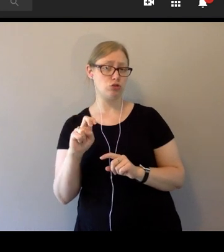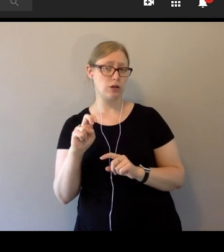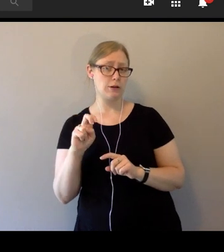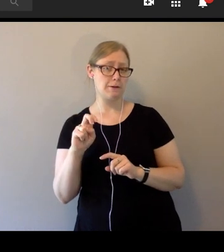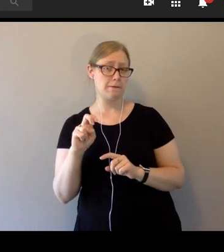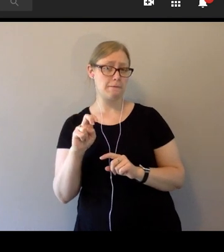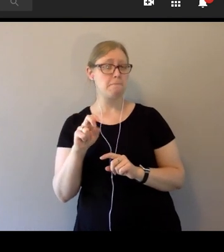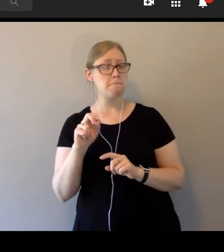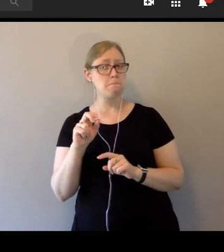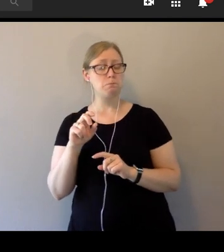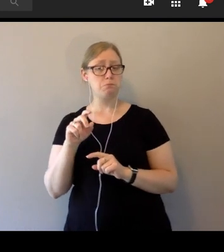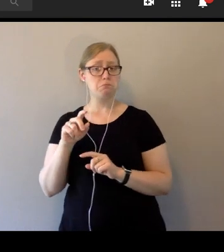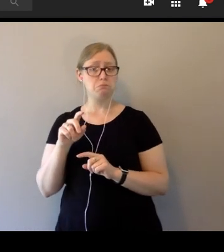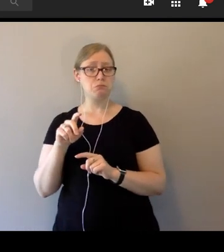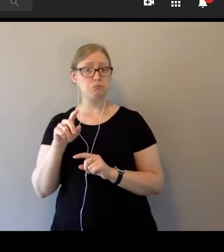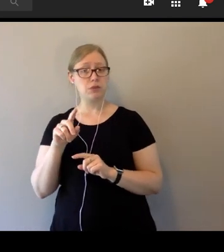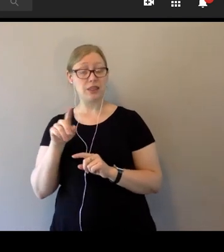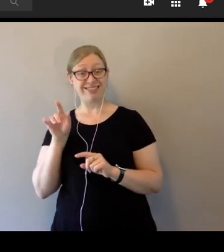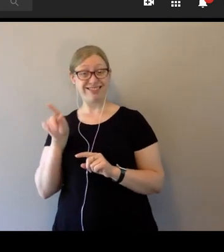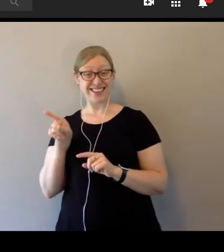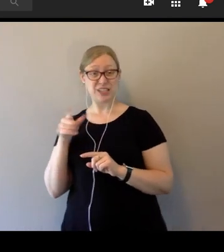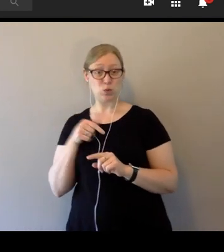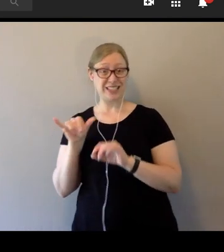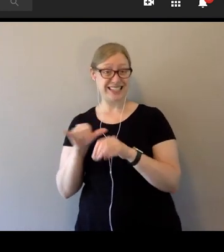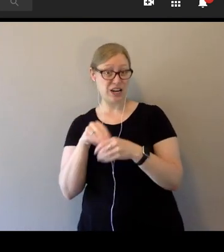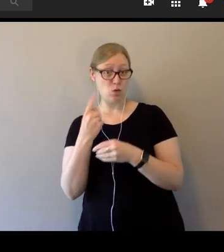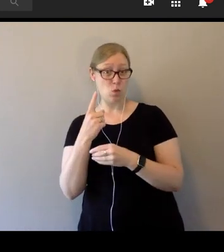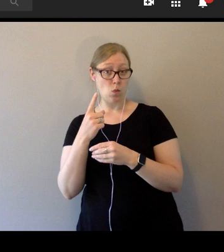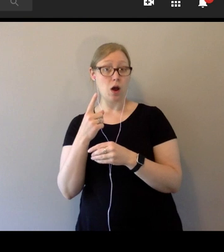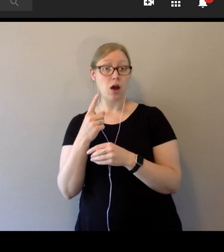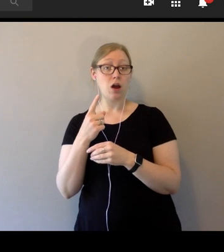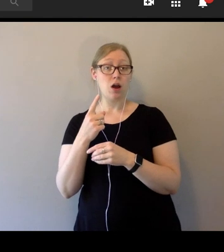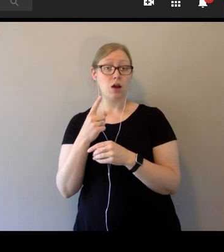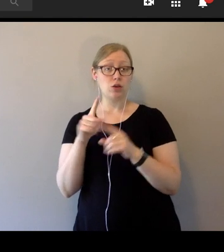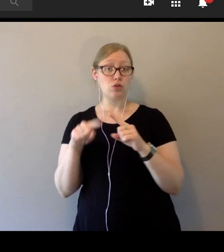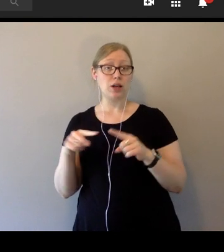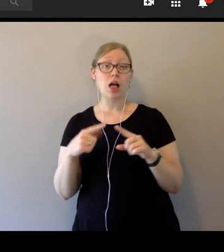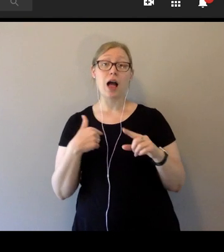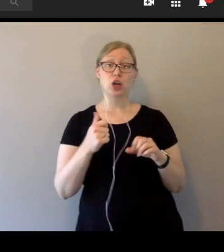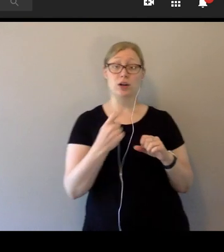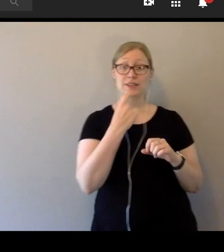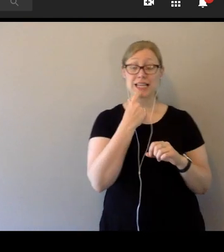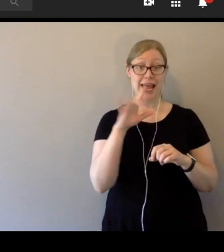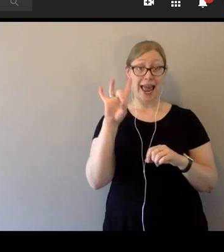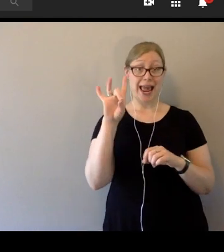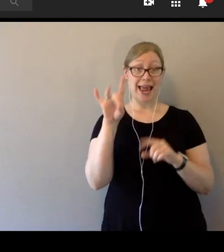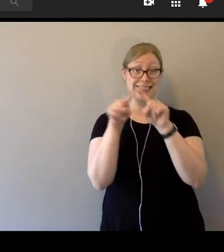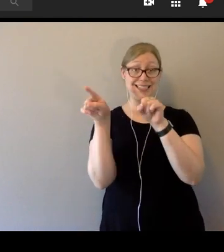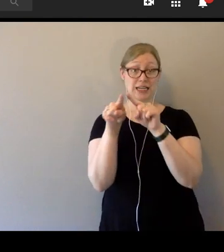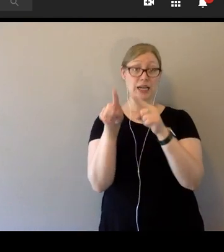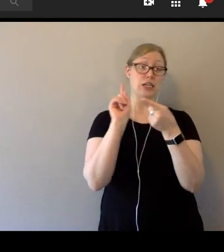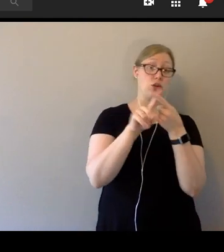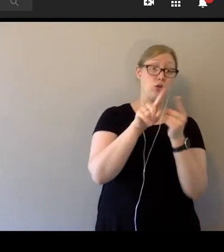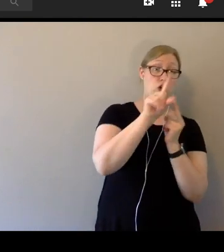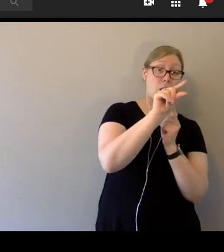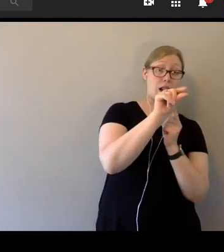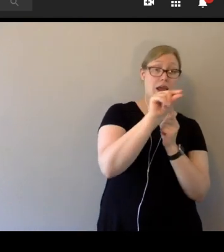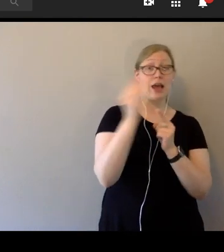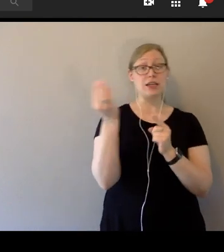one triangle. You also could have set it up. I could have said 8 is to 20 as 14 is to